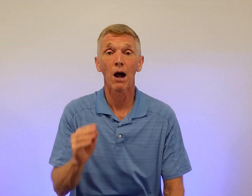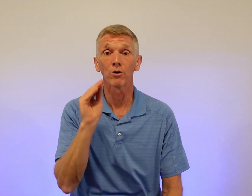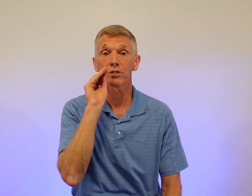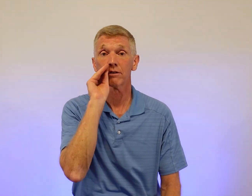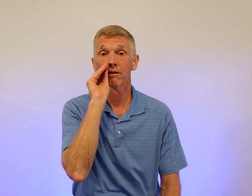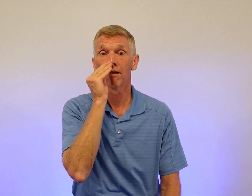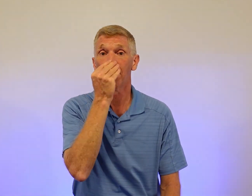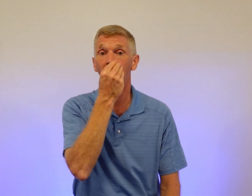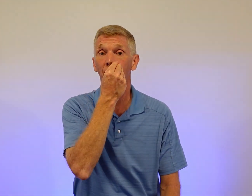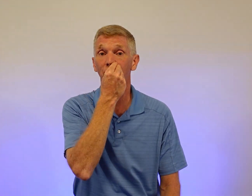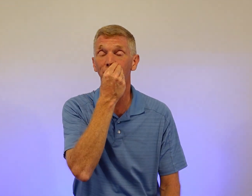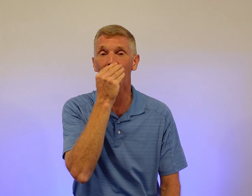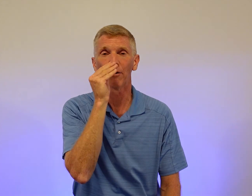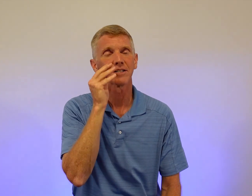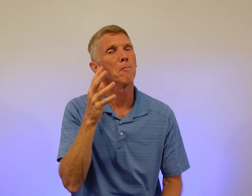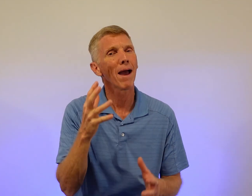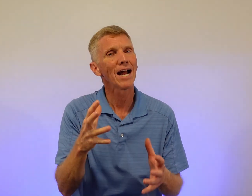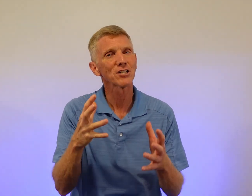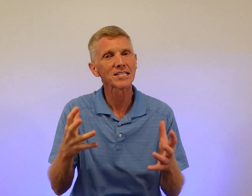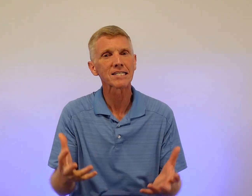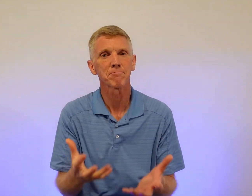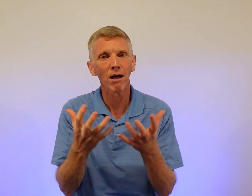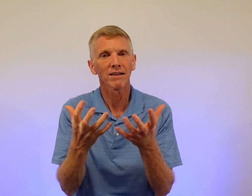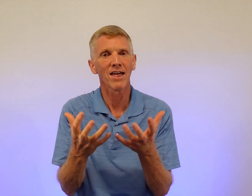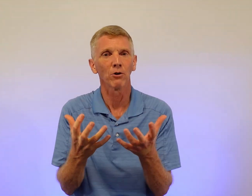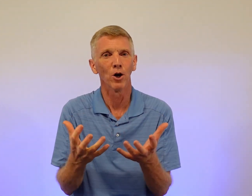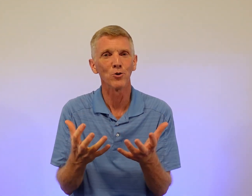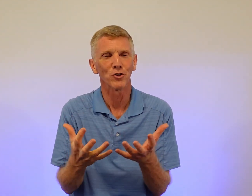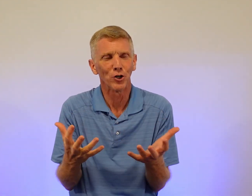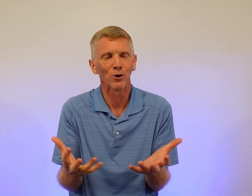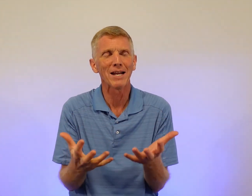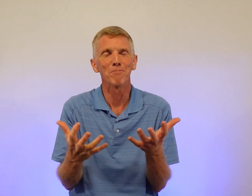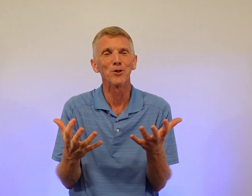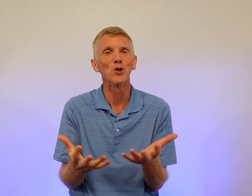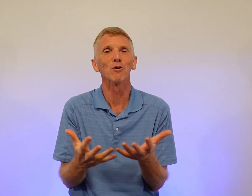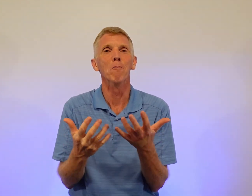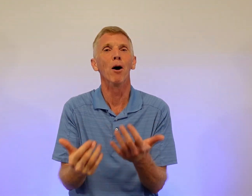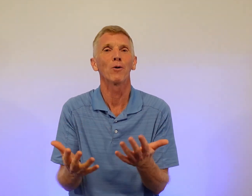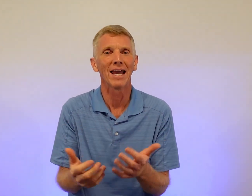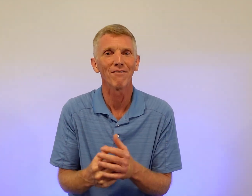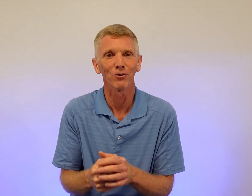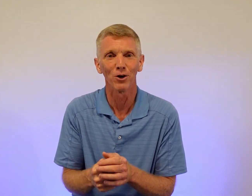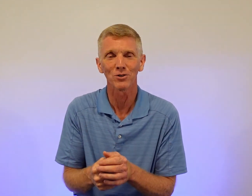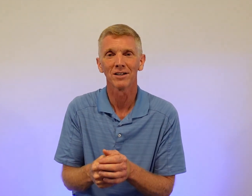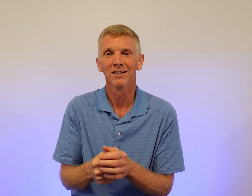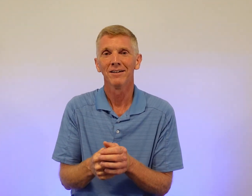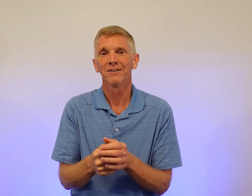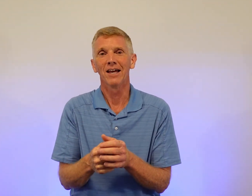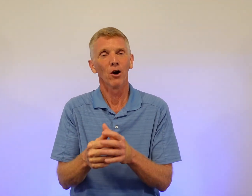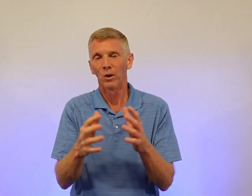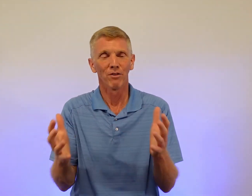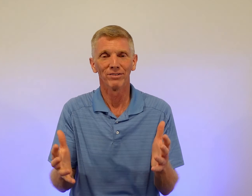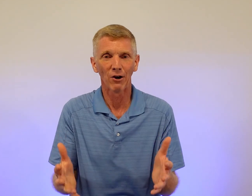flowers. The flowers. Imagine smelling that rose, the great, beautiful bouquet of the rose, okay, or whatever the flowers might